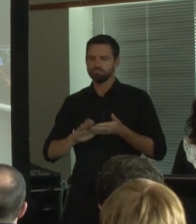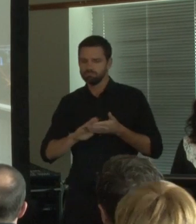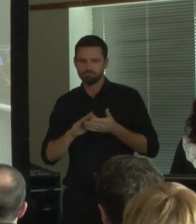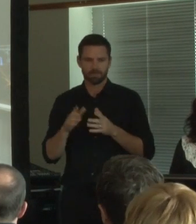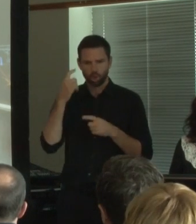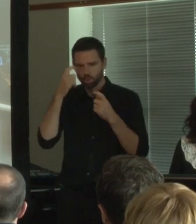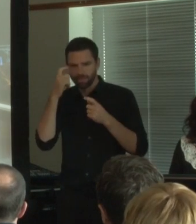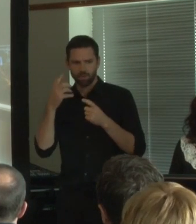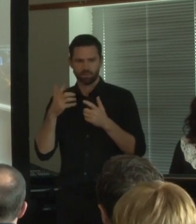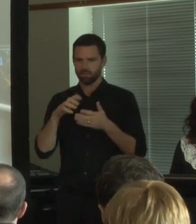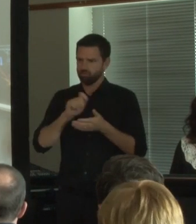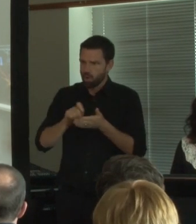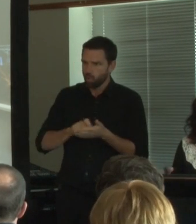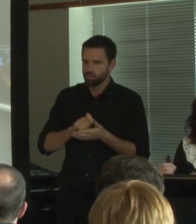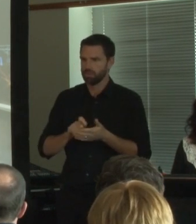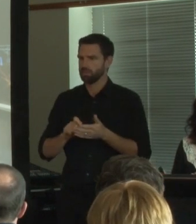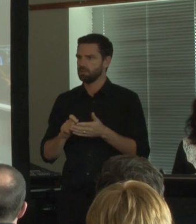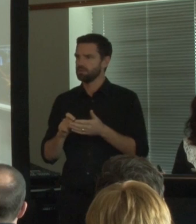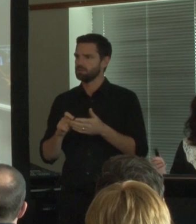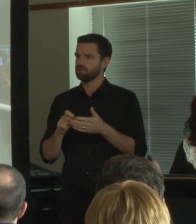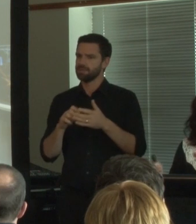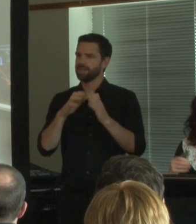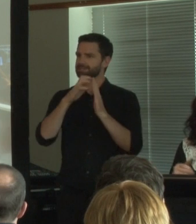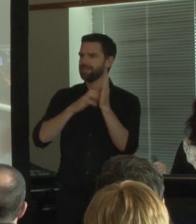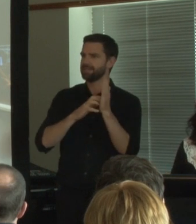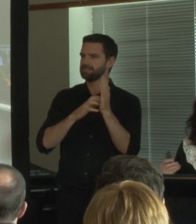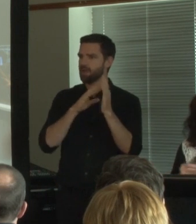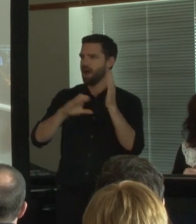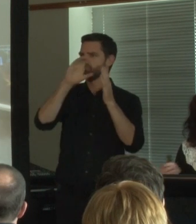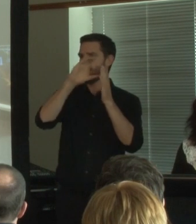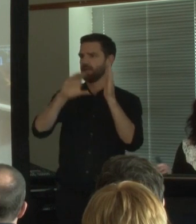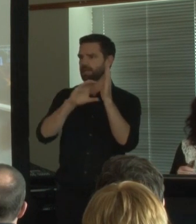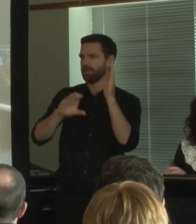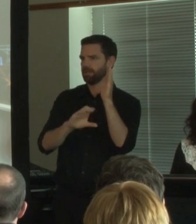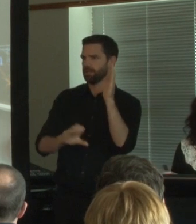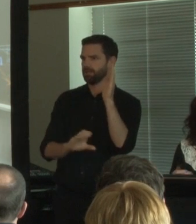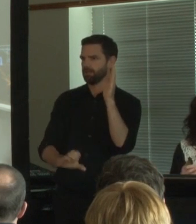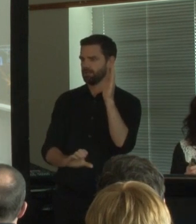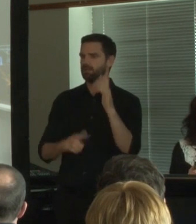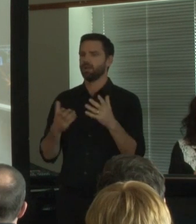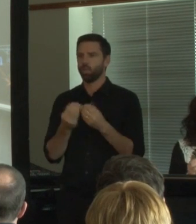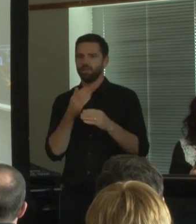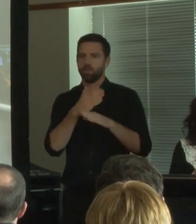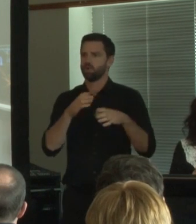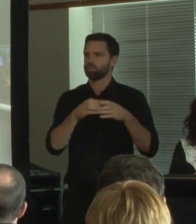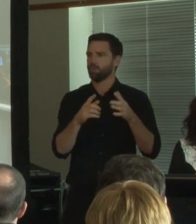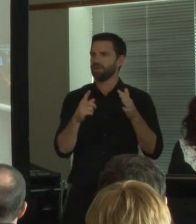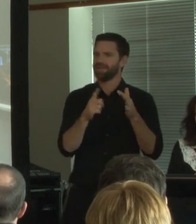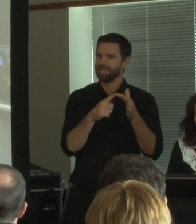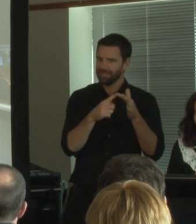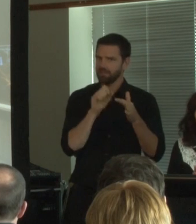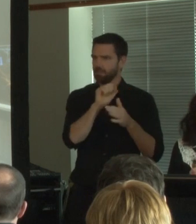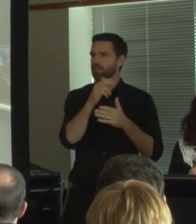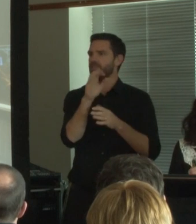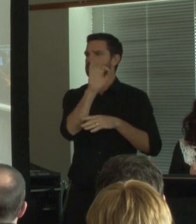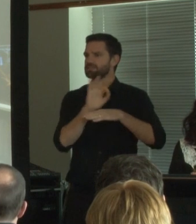and wrote and developed a text hierarchy, which then went backwards and forwards with Workshop E, our design company, until we were all happy with how it was